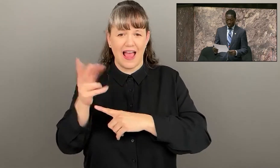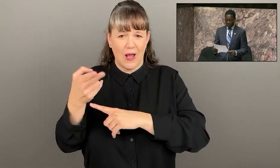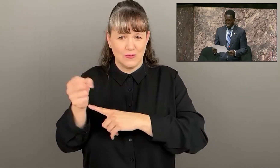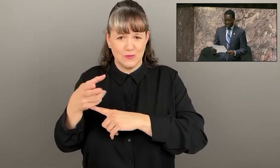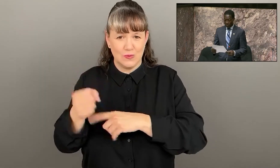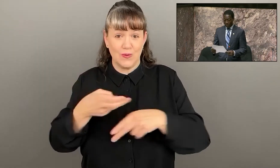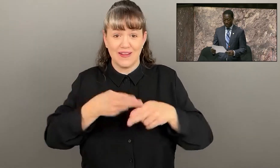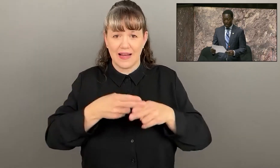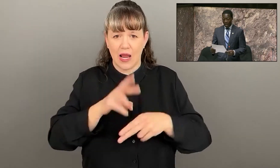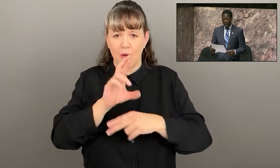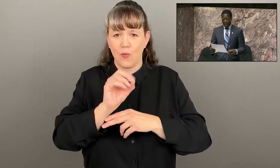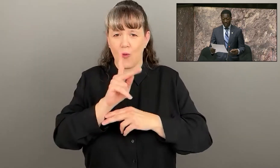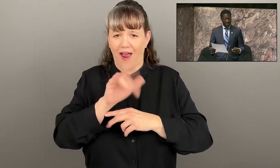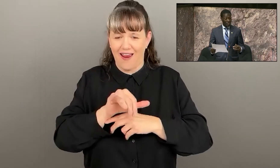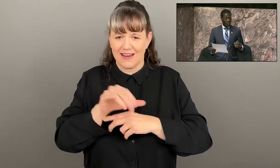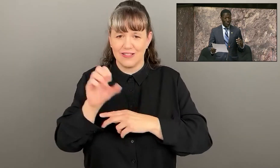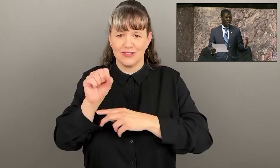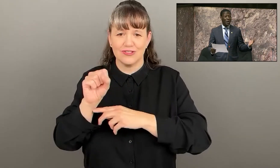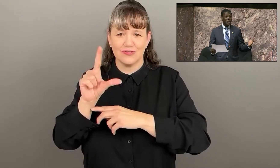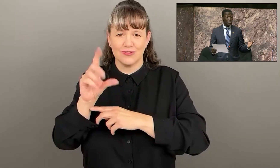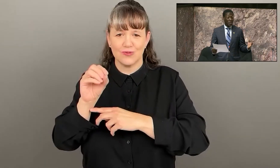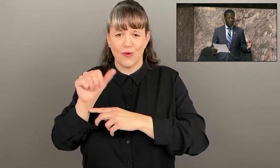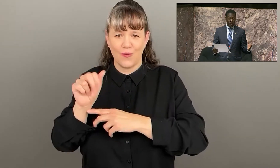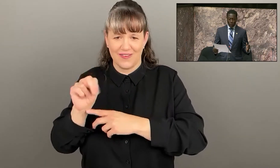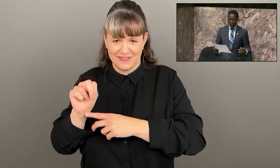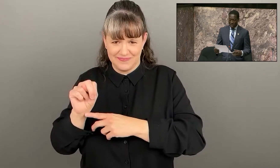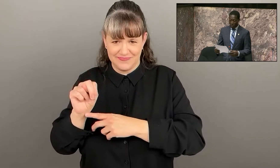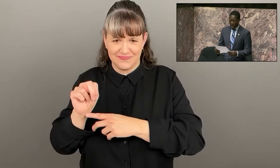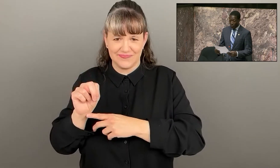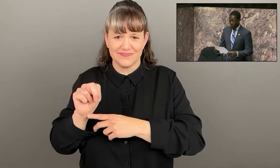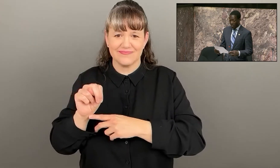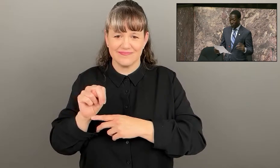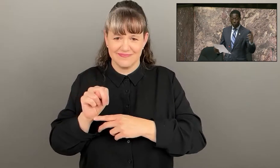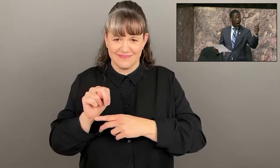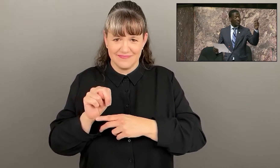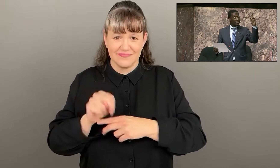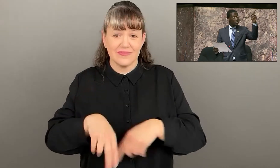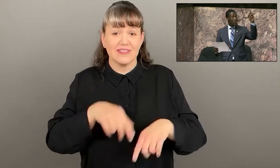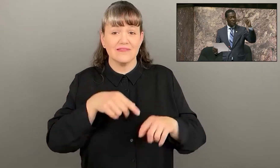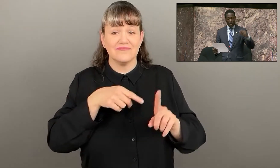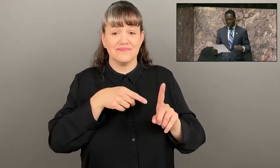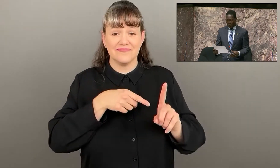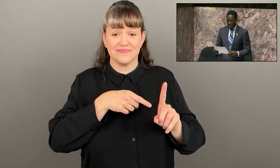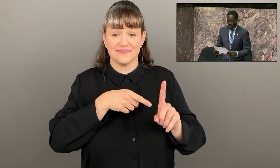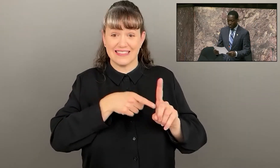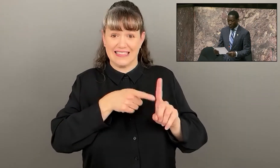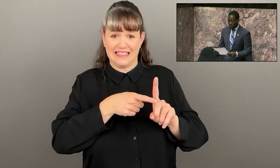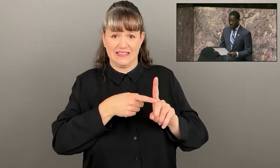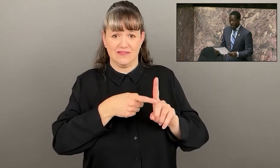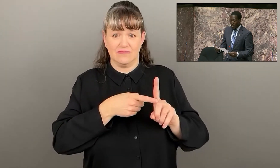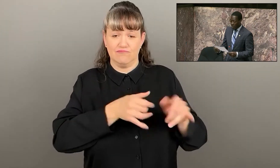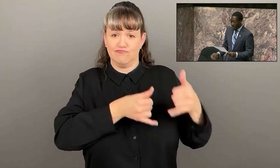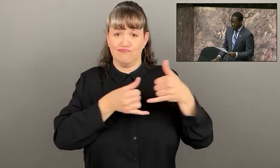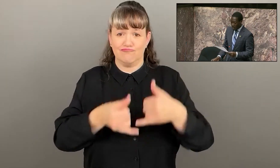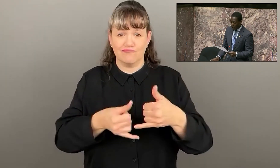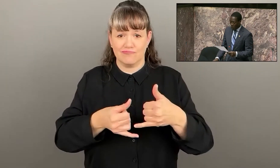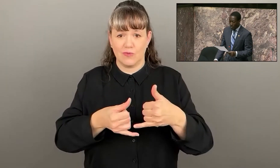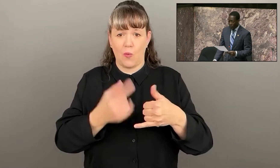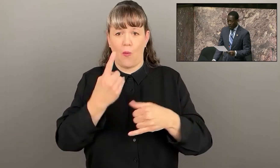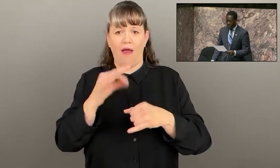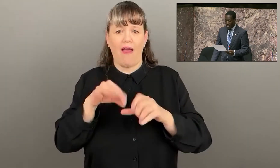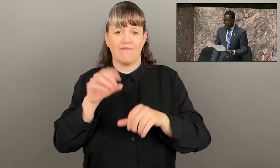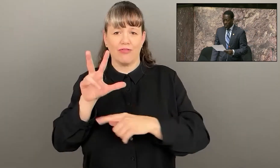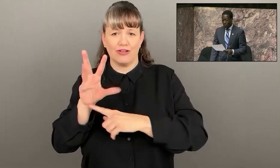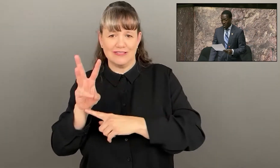Lawrence Scholarship. There are thousands of people who apply for it, and Rocky is one of those lucky individuals. The